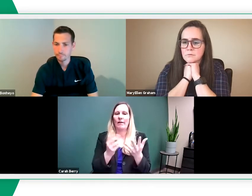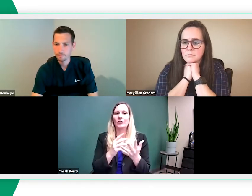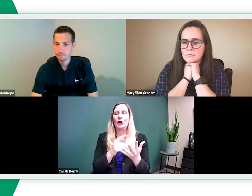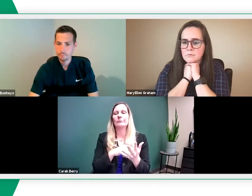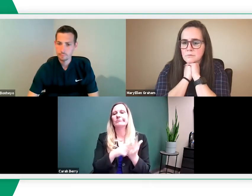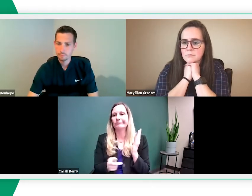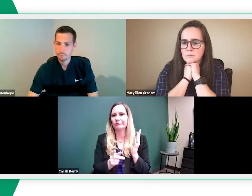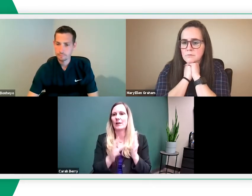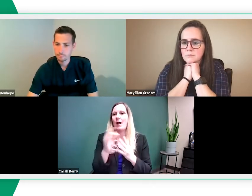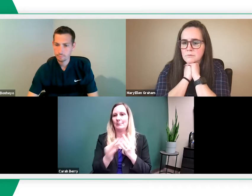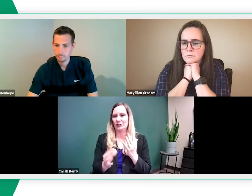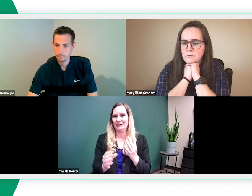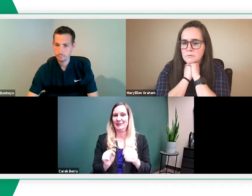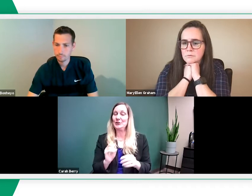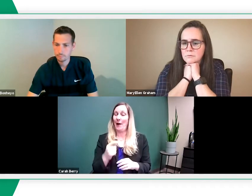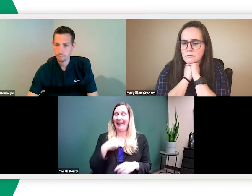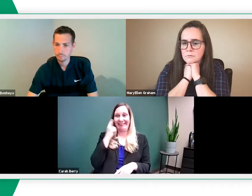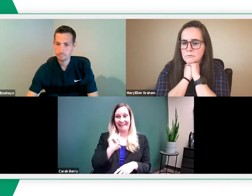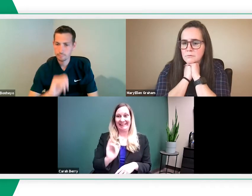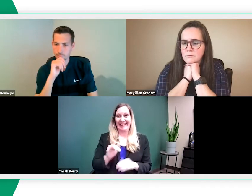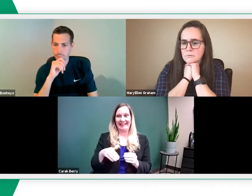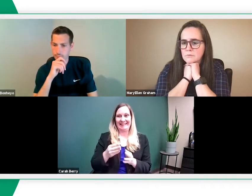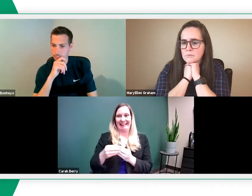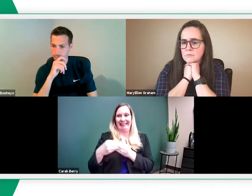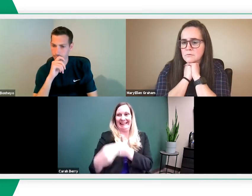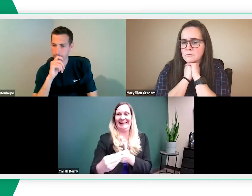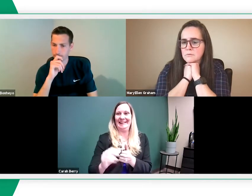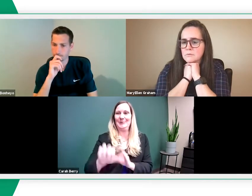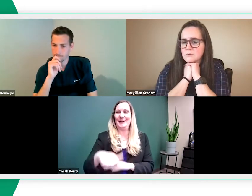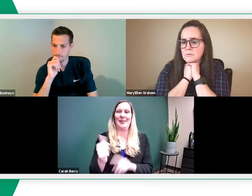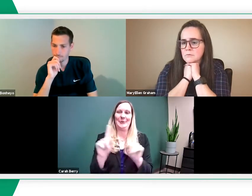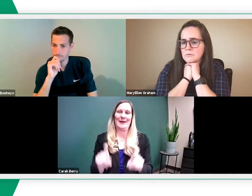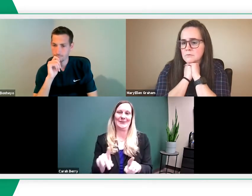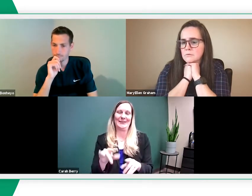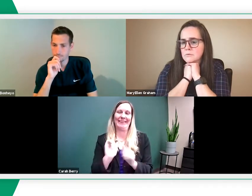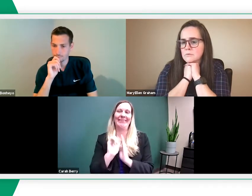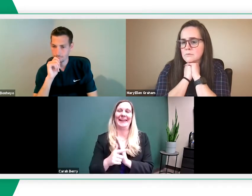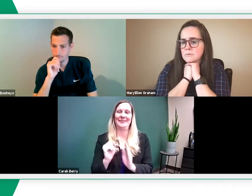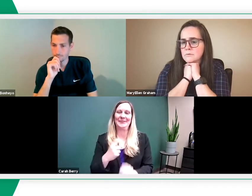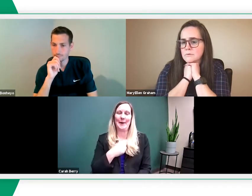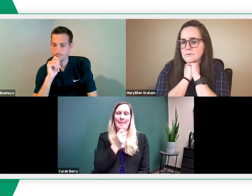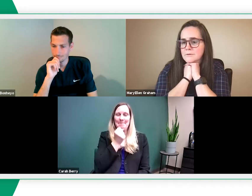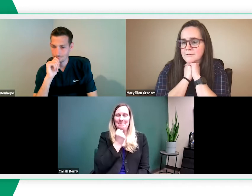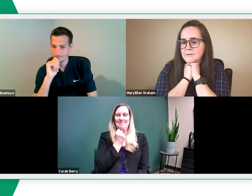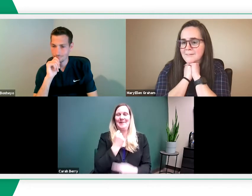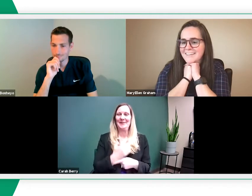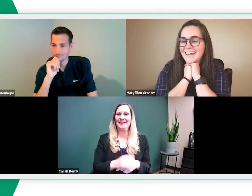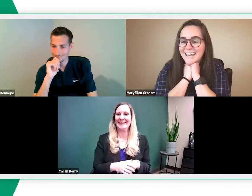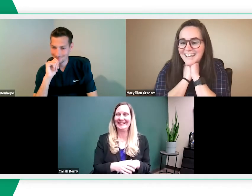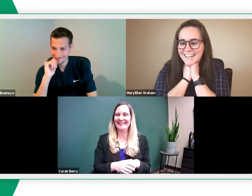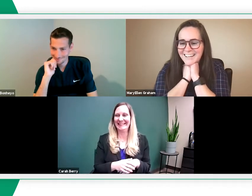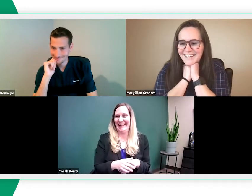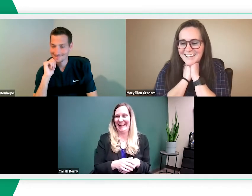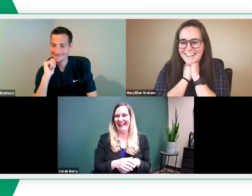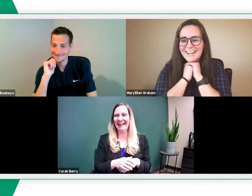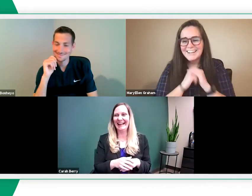goal. We actually offer a lot of options, which could lead to another question later,